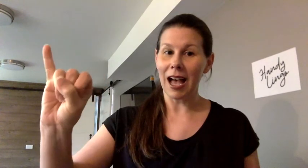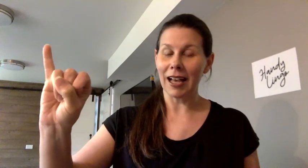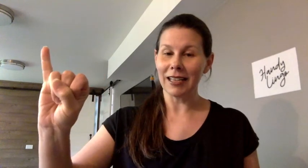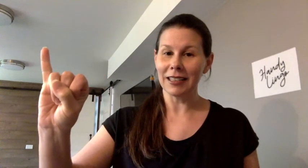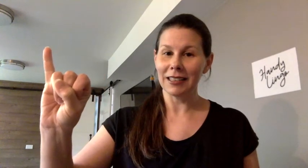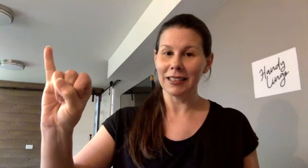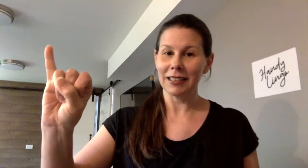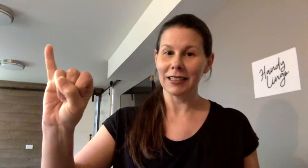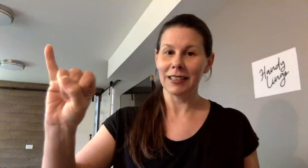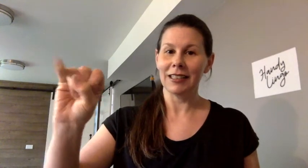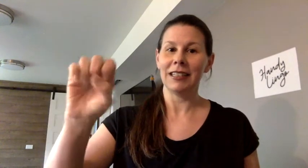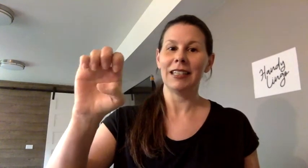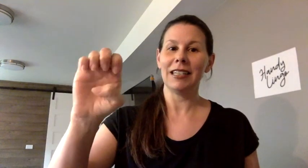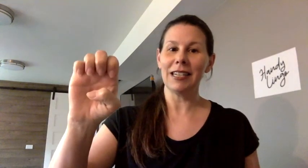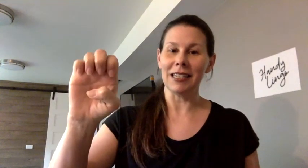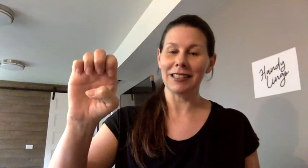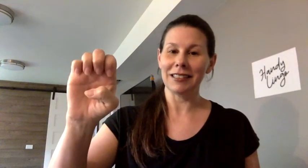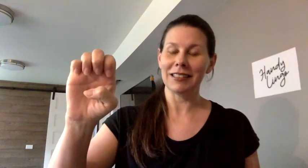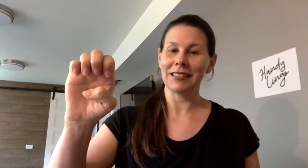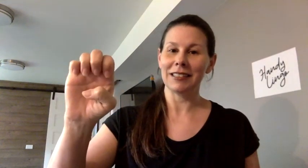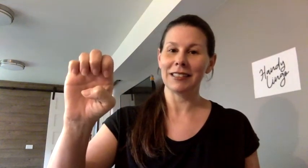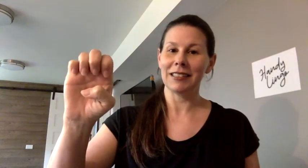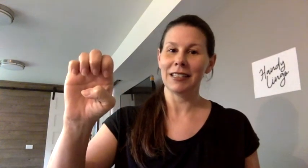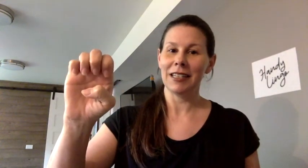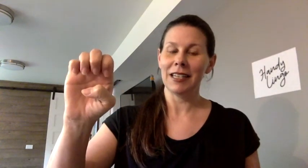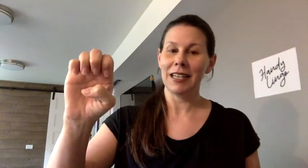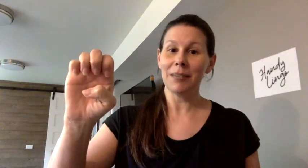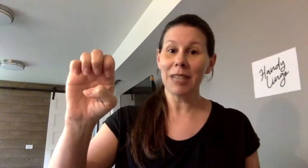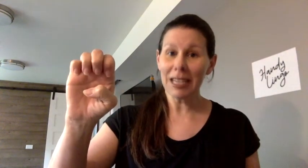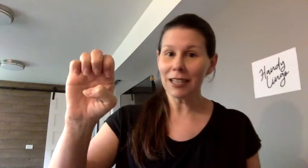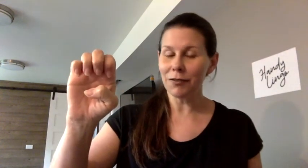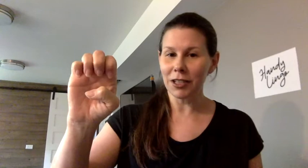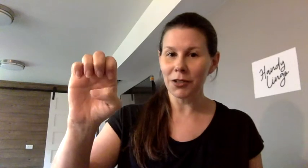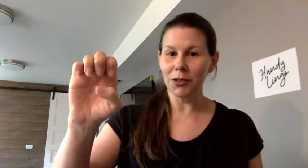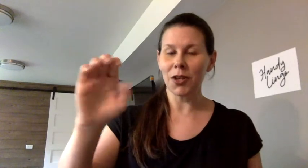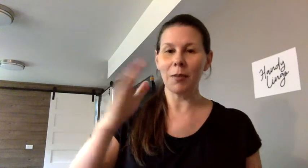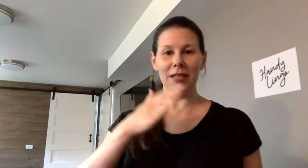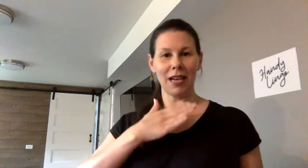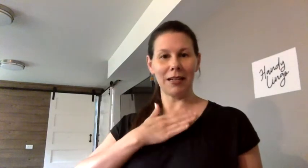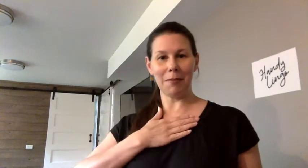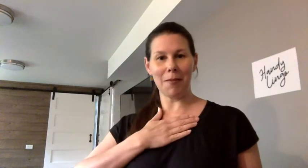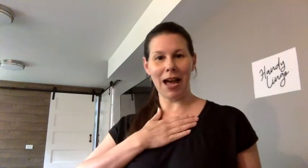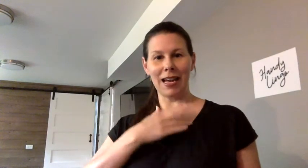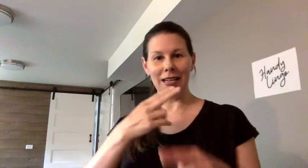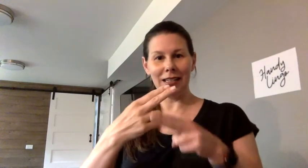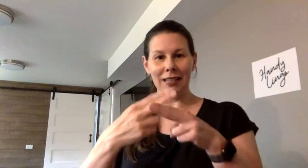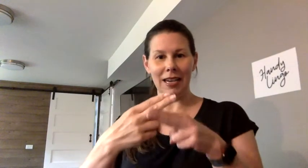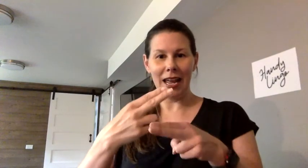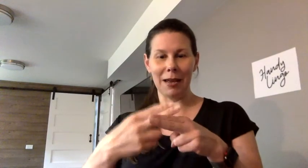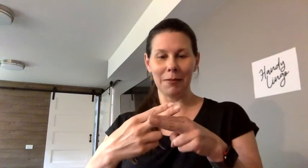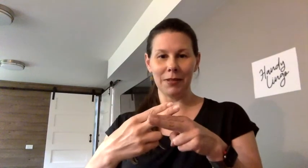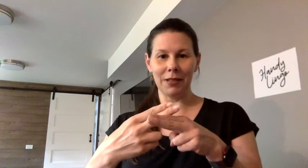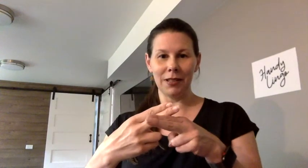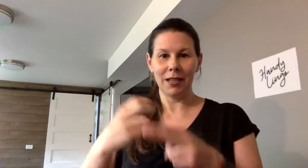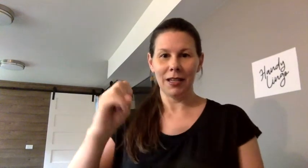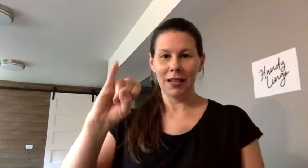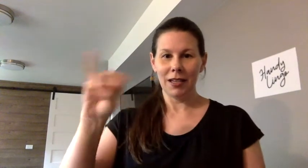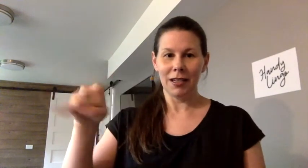I, E. In the beginning of the video, you saw me sign my name